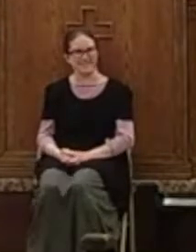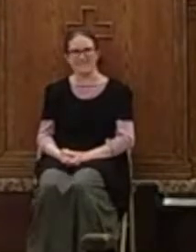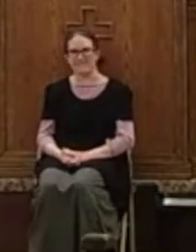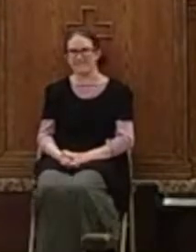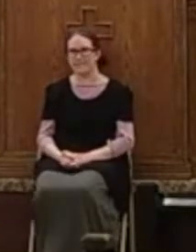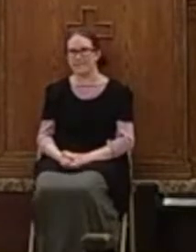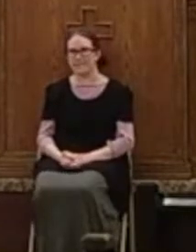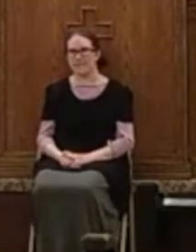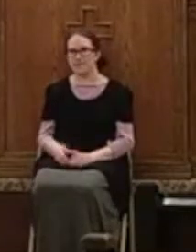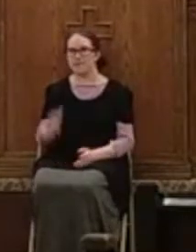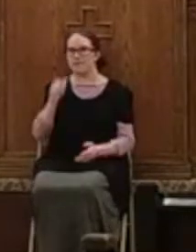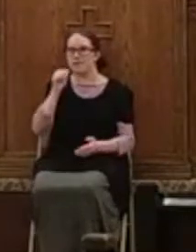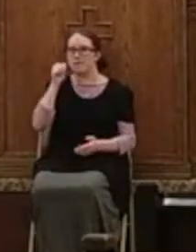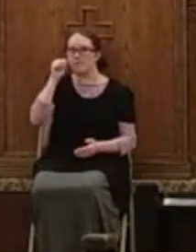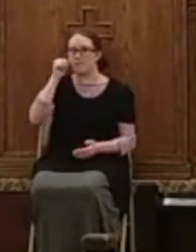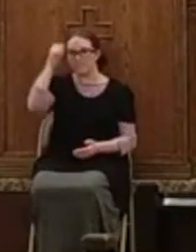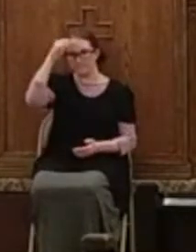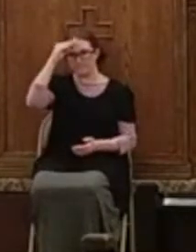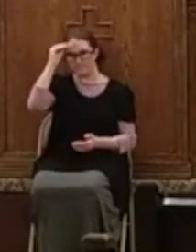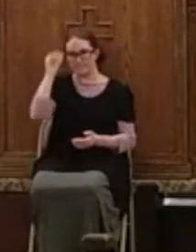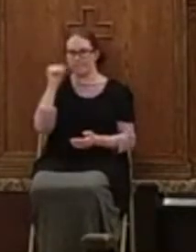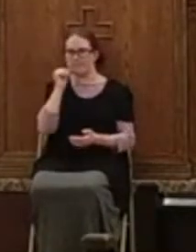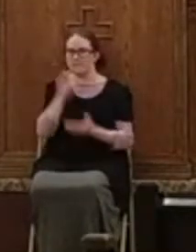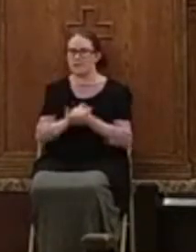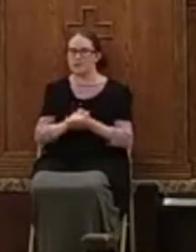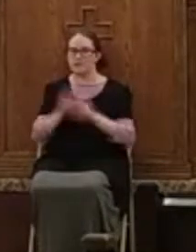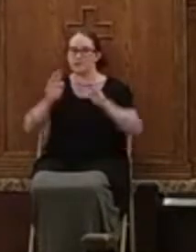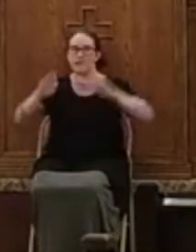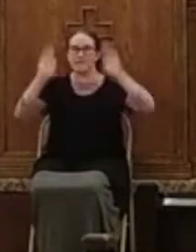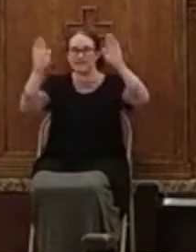Huh. Is your marriage perfect?